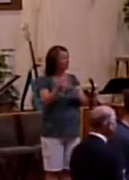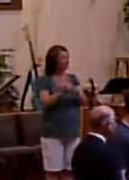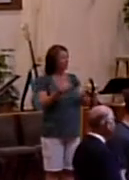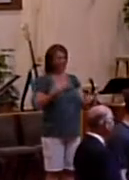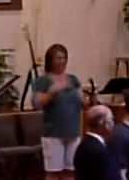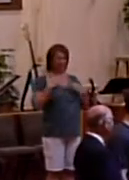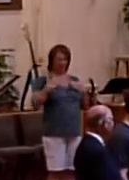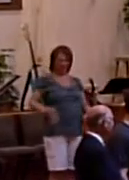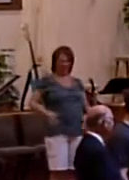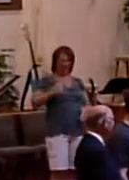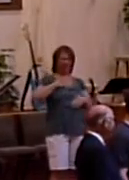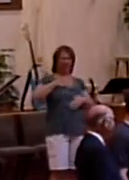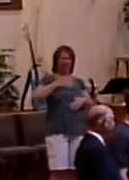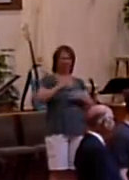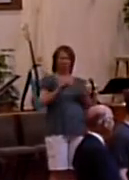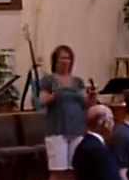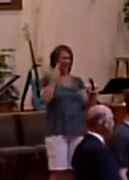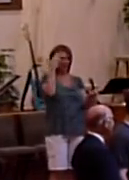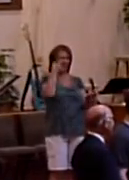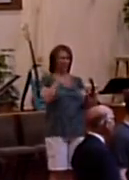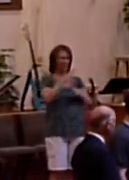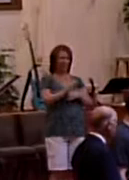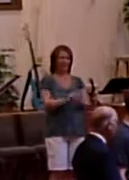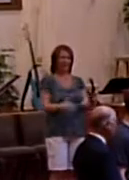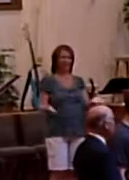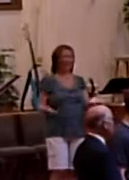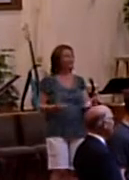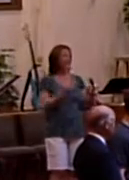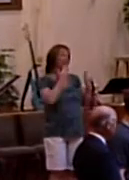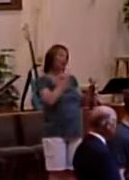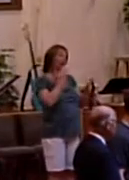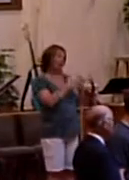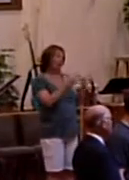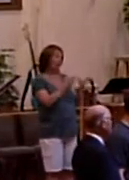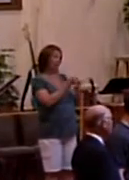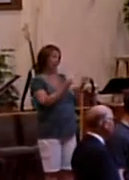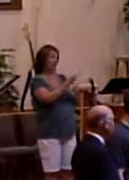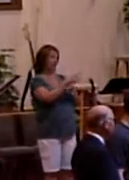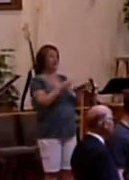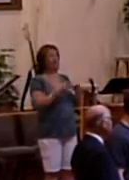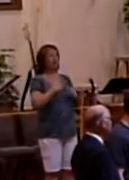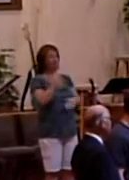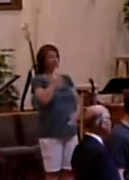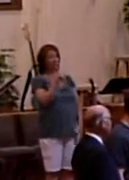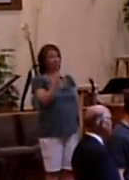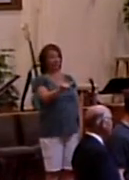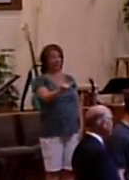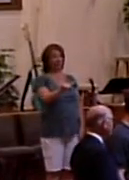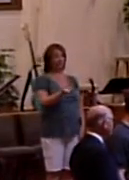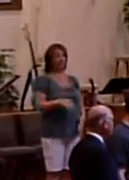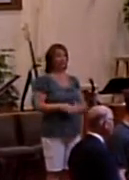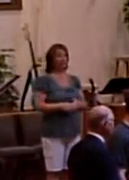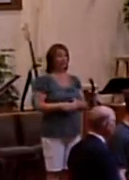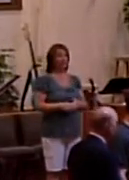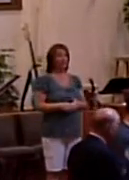I could use any of that. God bless you, Lord. Thank you so much for all that you guys do. All right. Well, I'm going to tell you that,